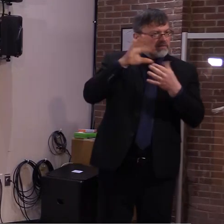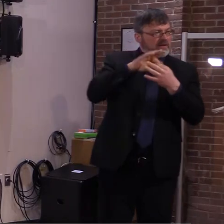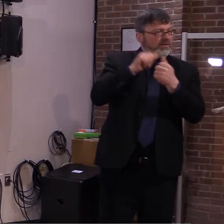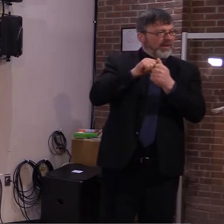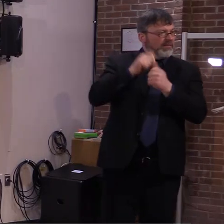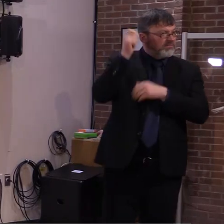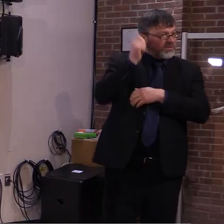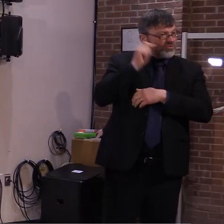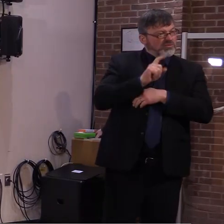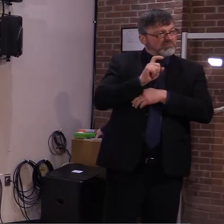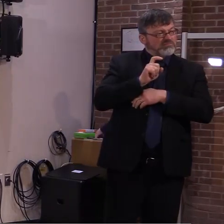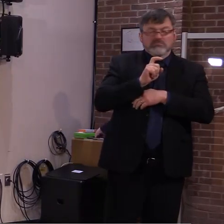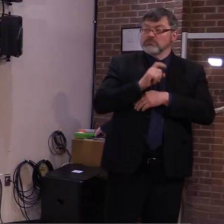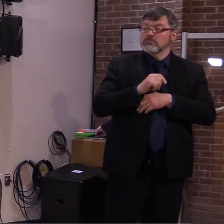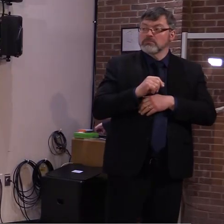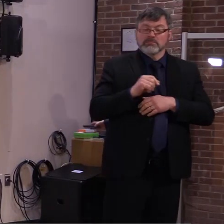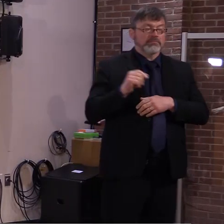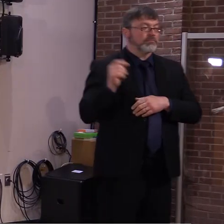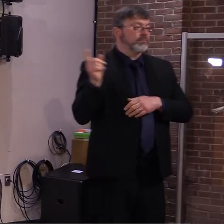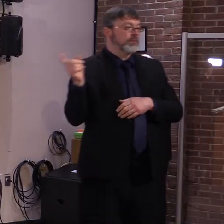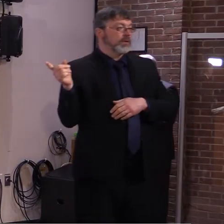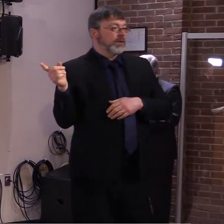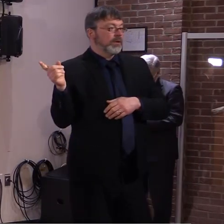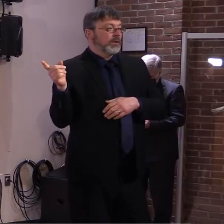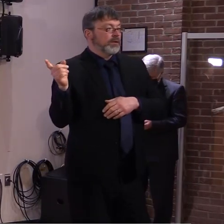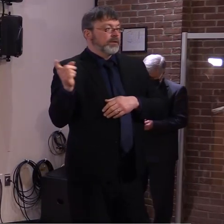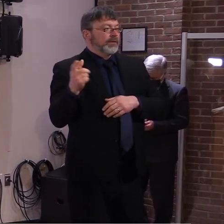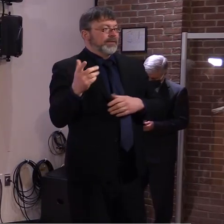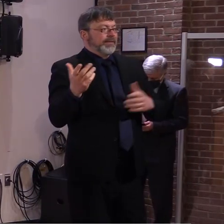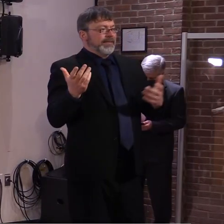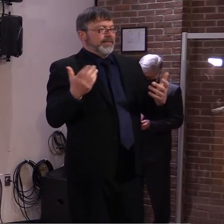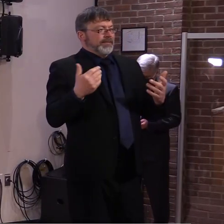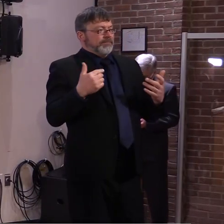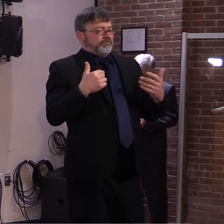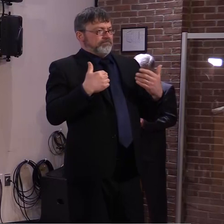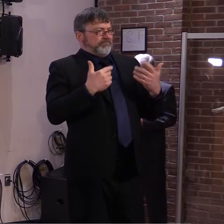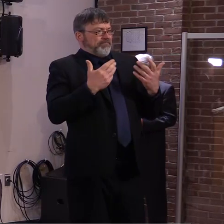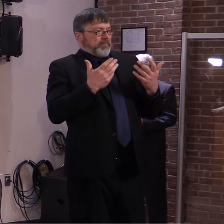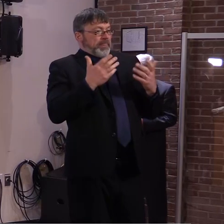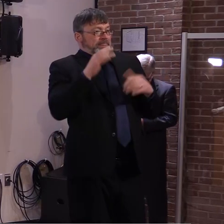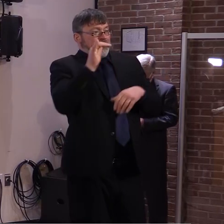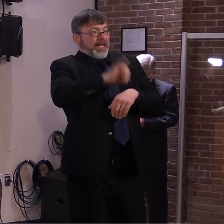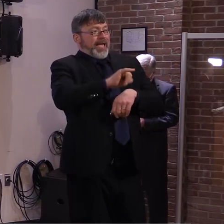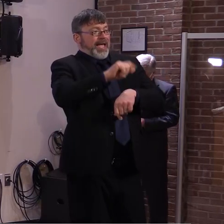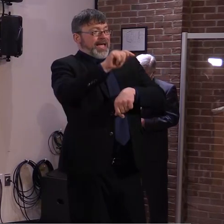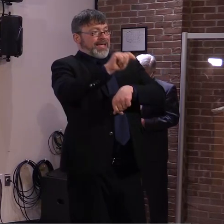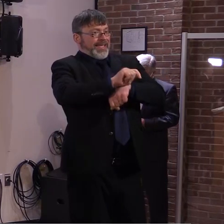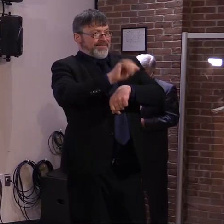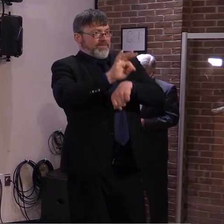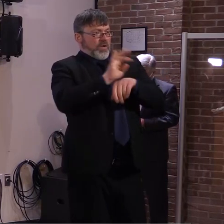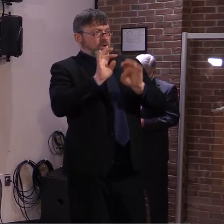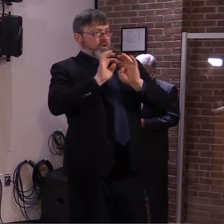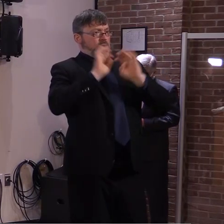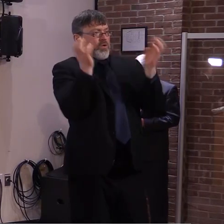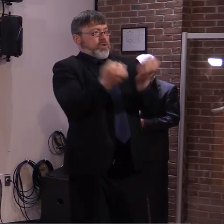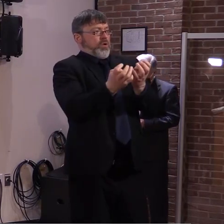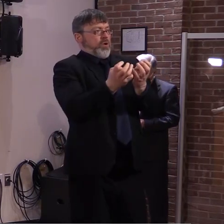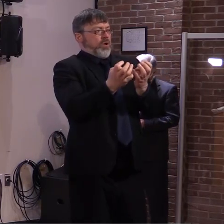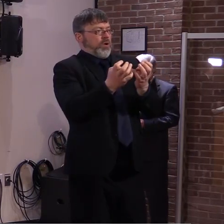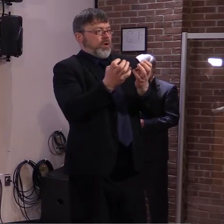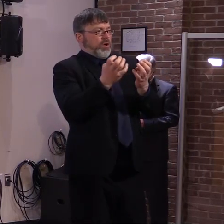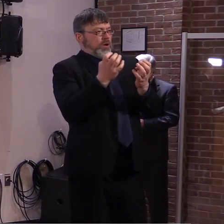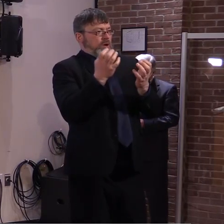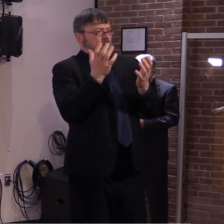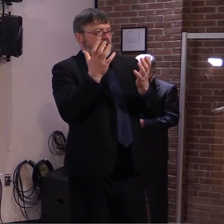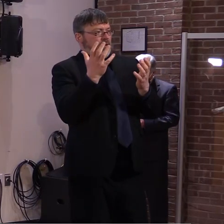but any time we can get people together to educate them on what the problem is and how it started, where we